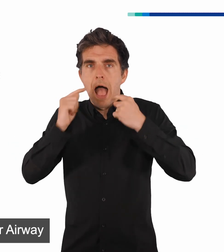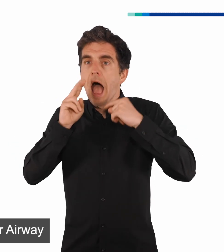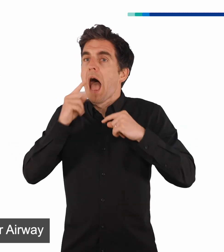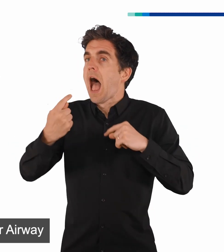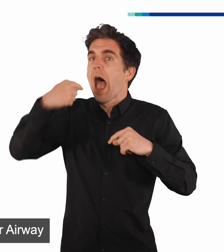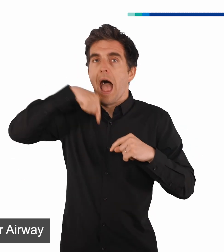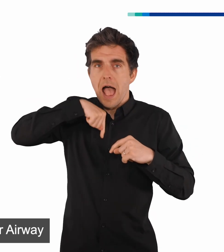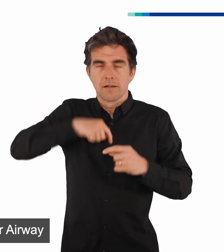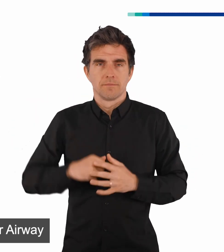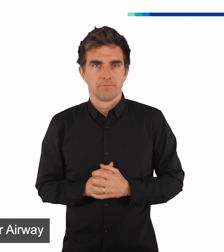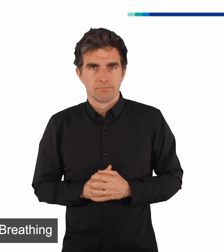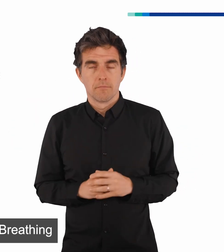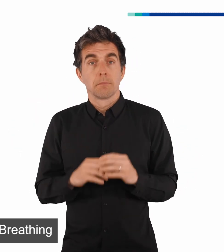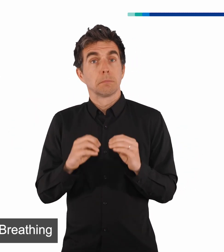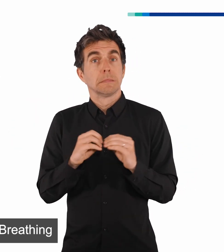B is for breathing.